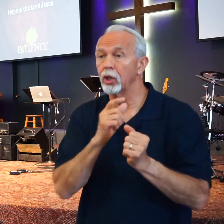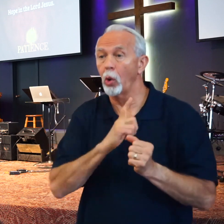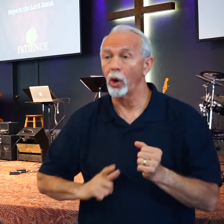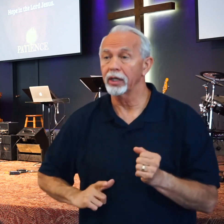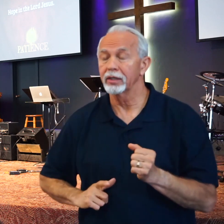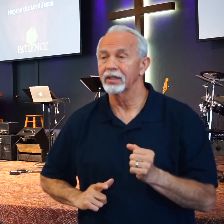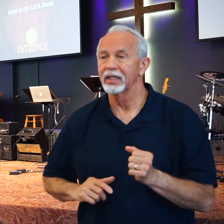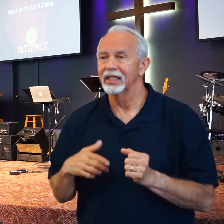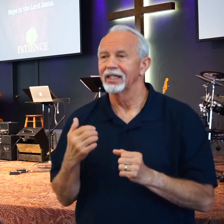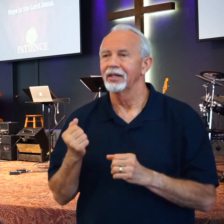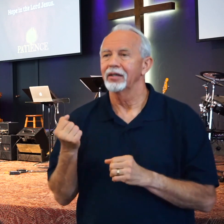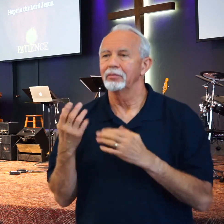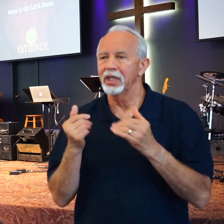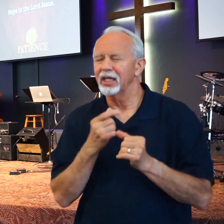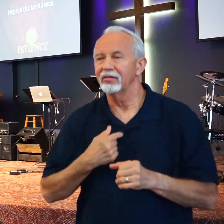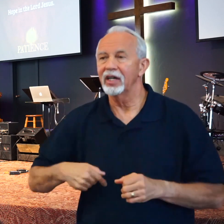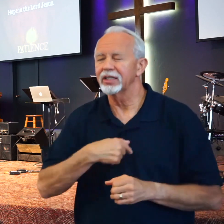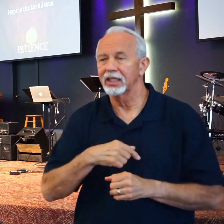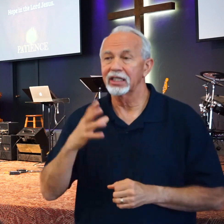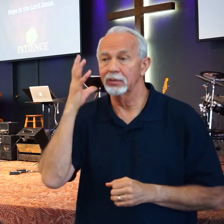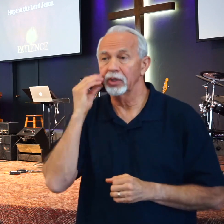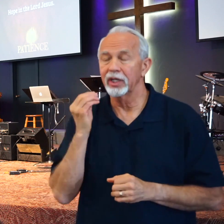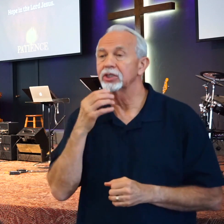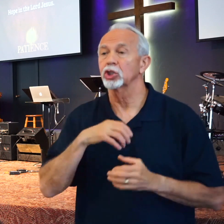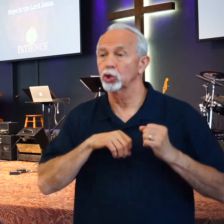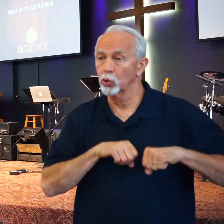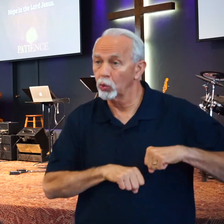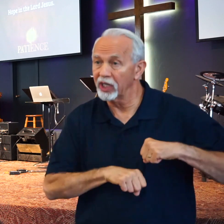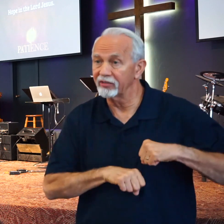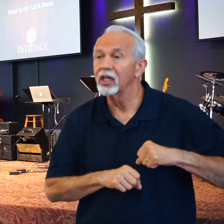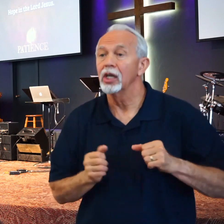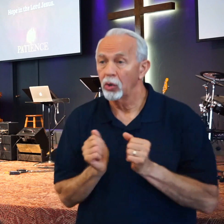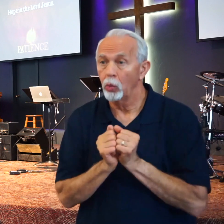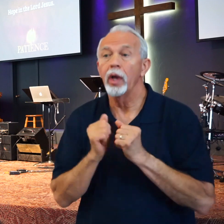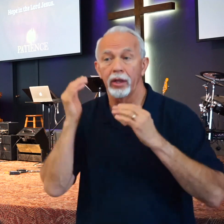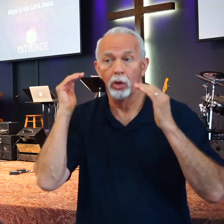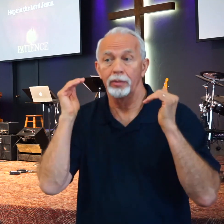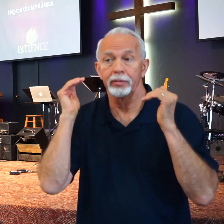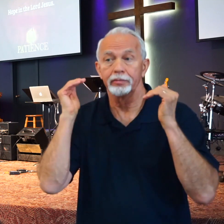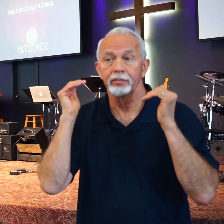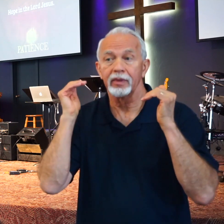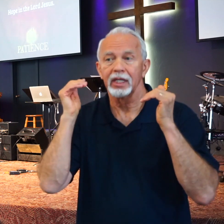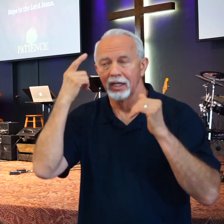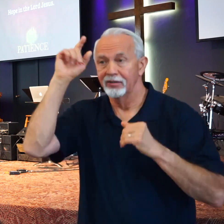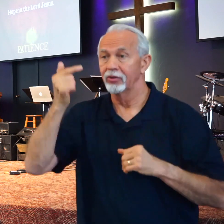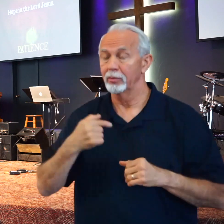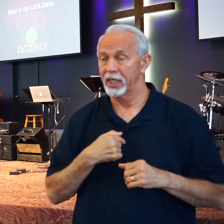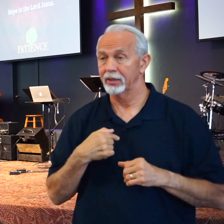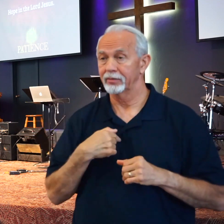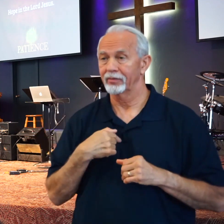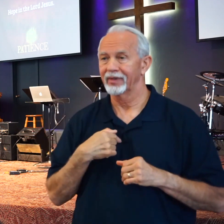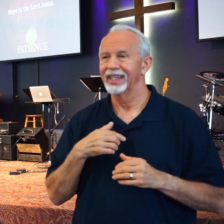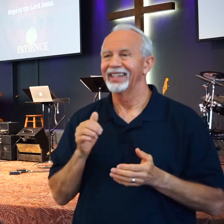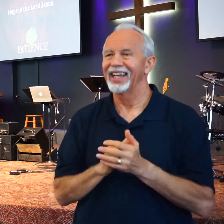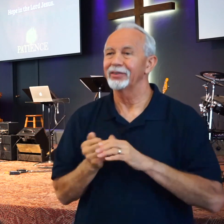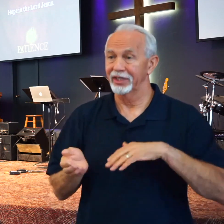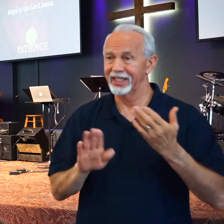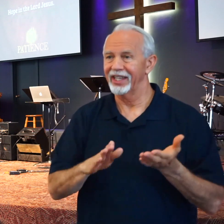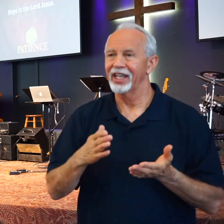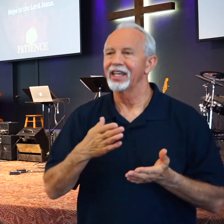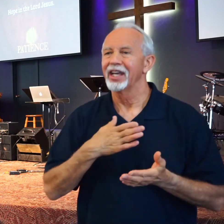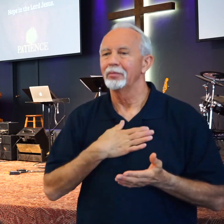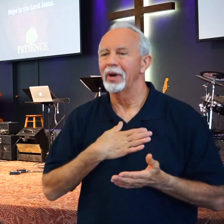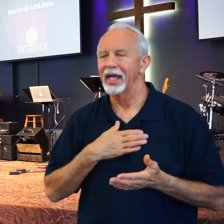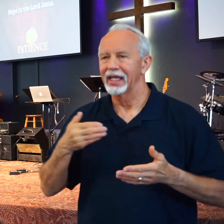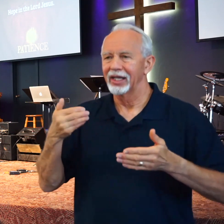So many of us here have experienced grief with hope. For me, that was the death of my